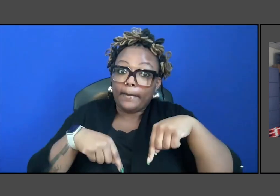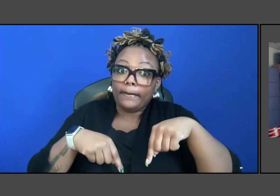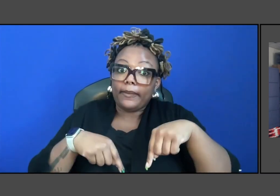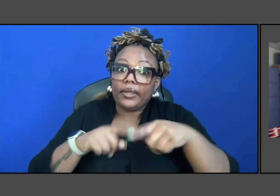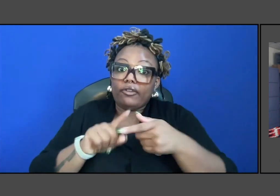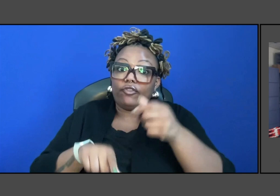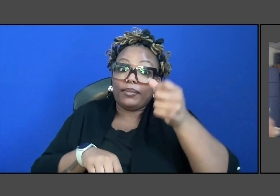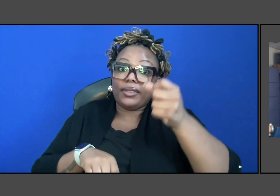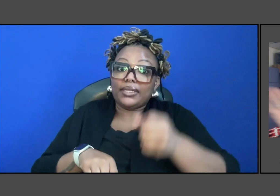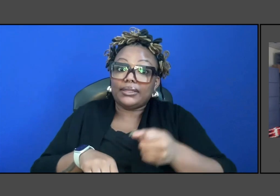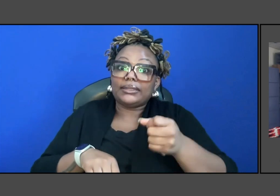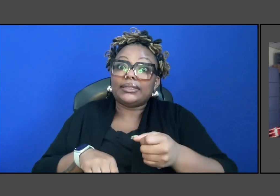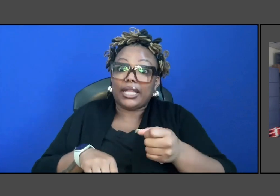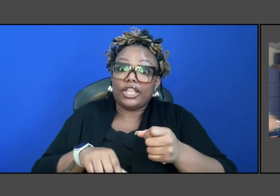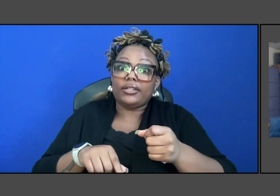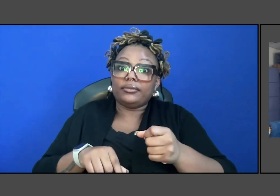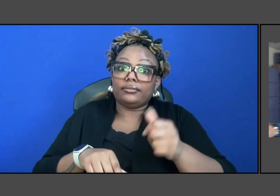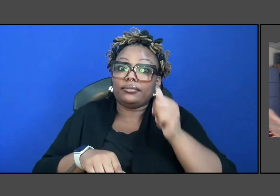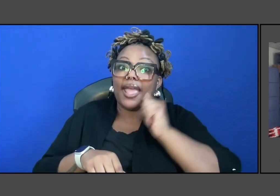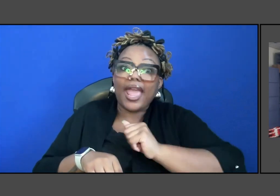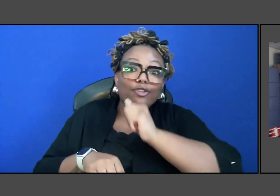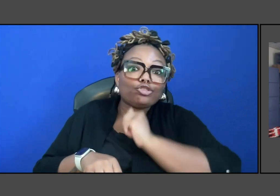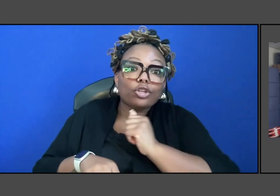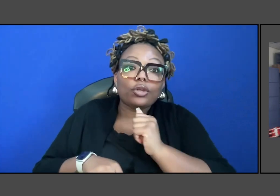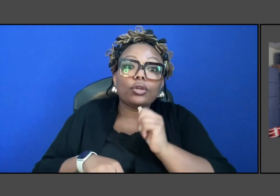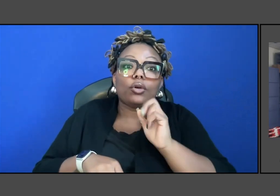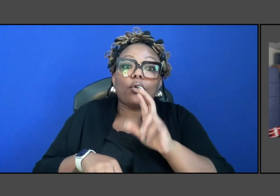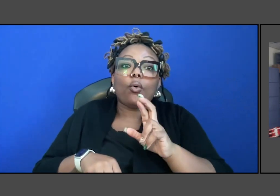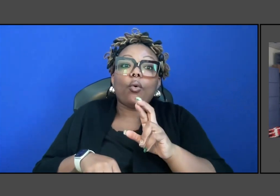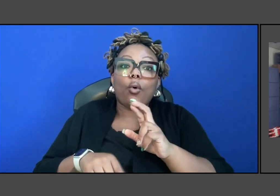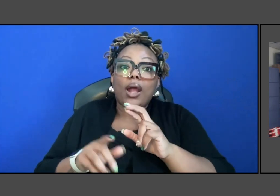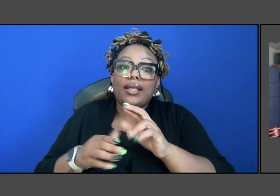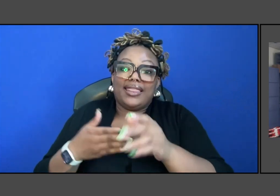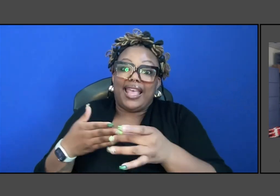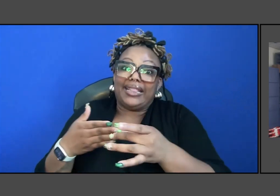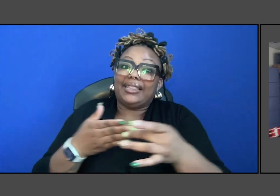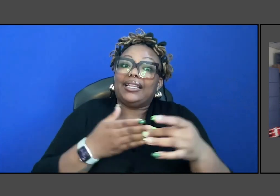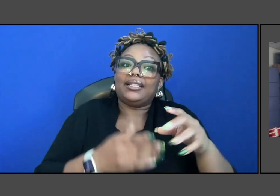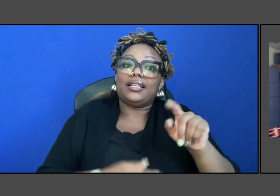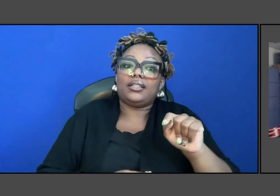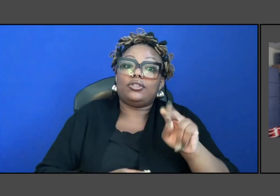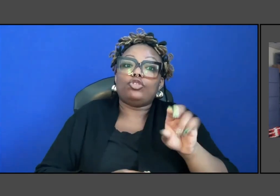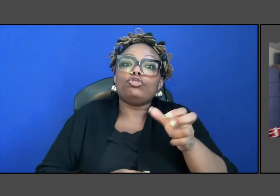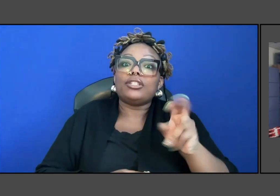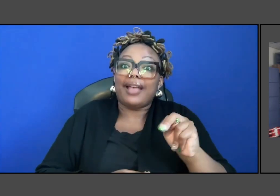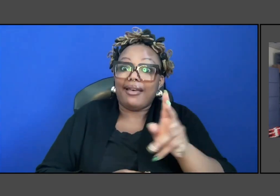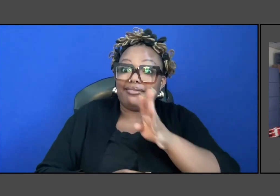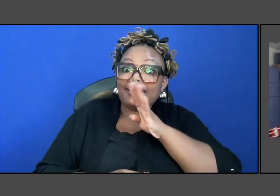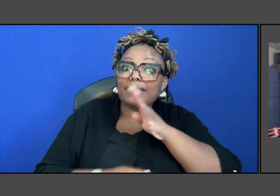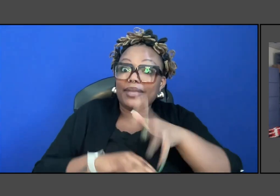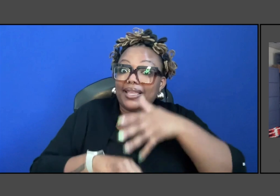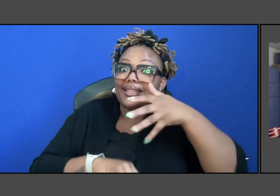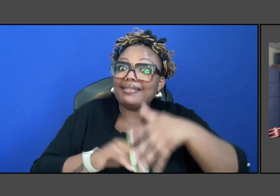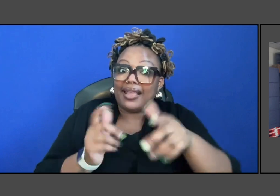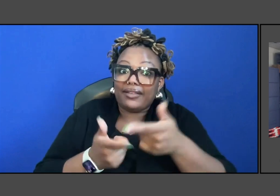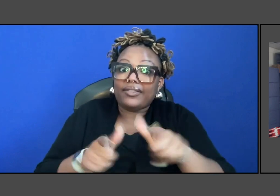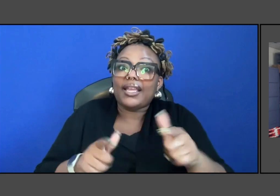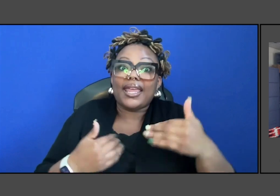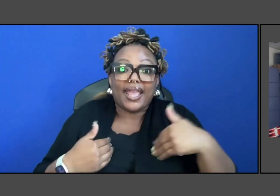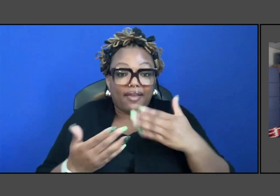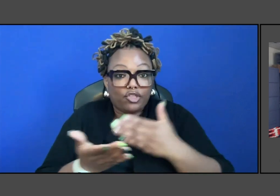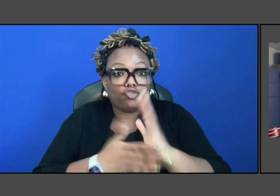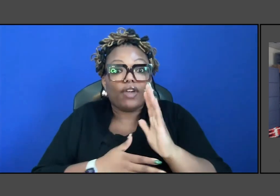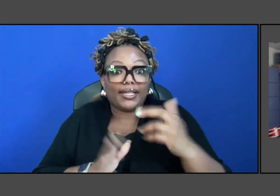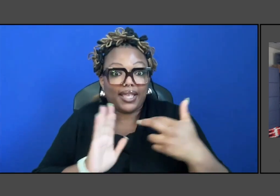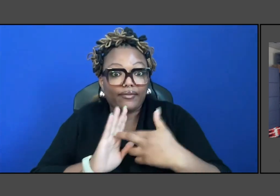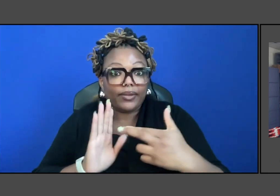of Arizona that beats into Tucson speak a native language, and they have the right to have their primary language